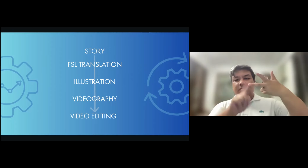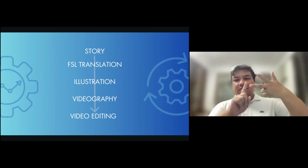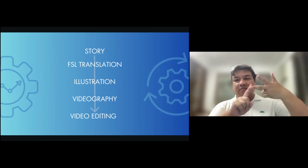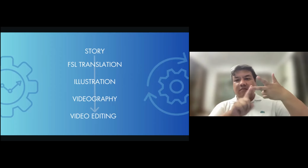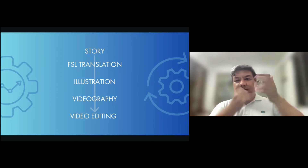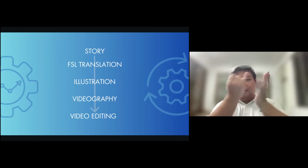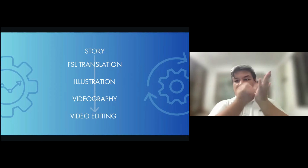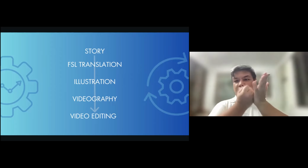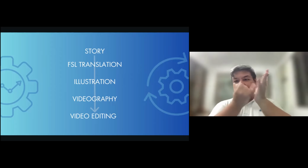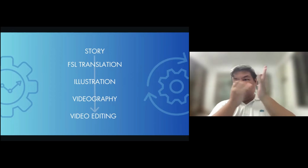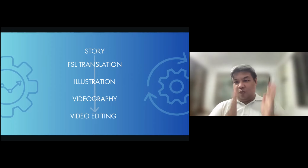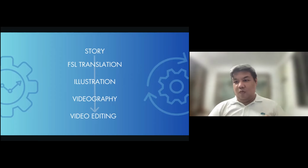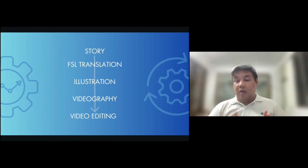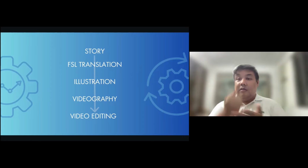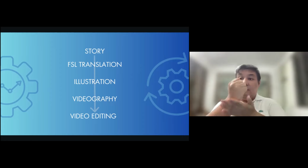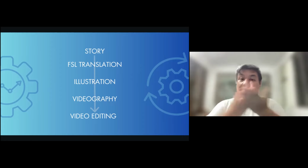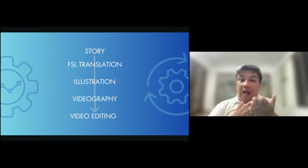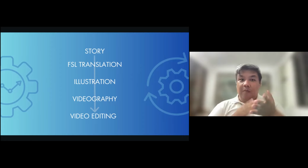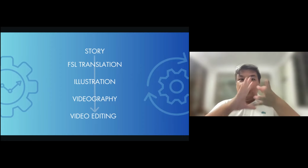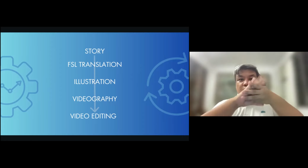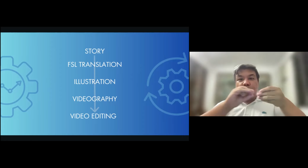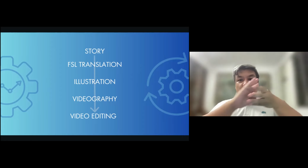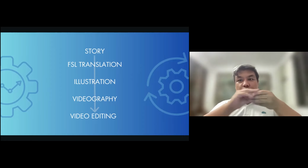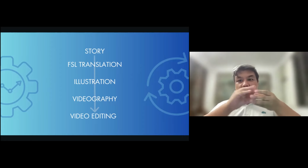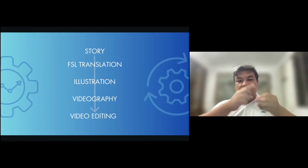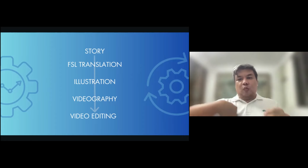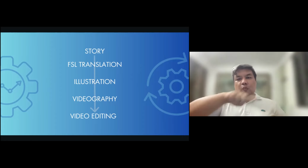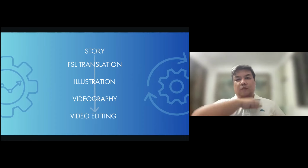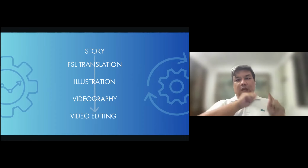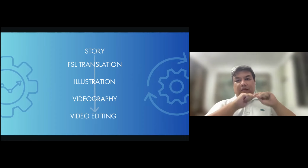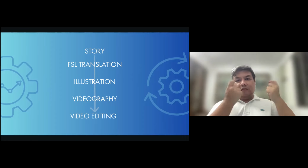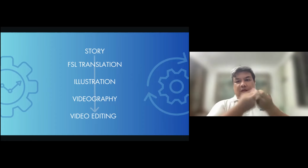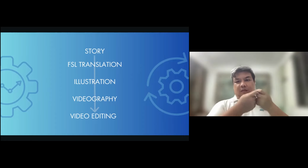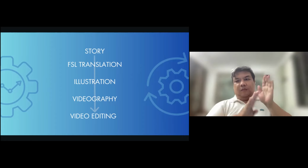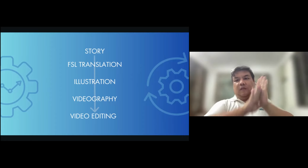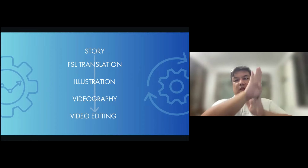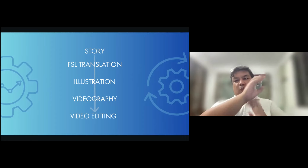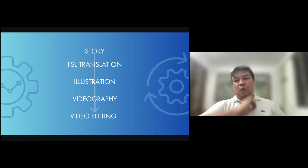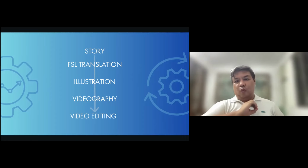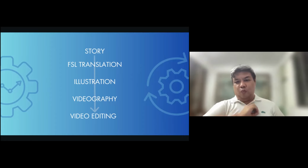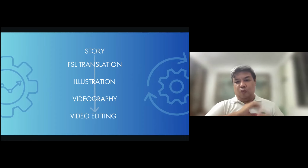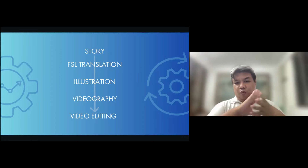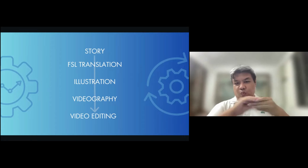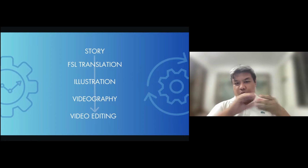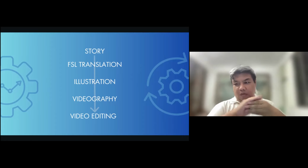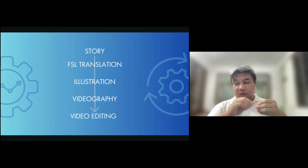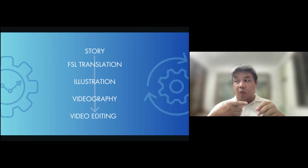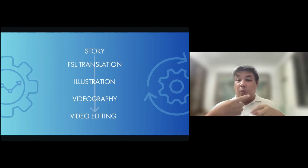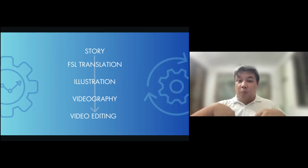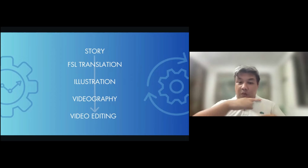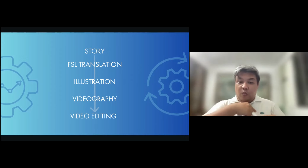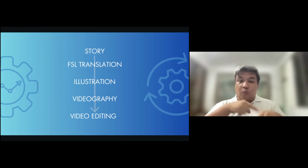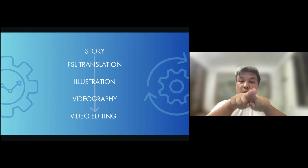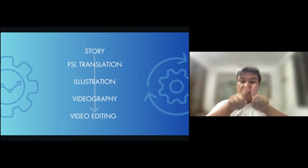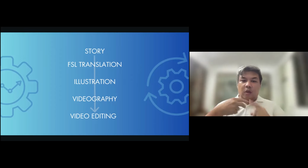in a way that will access everyone. It was access by everyone.